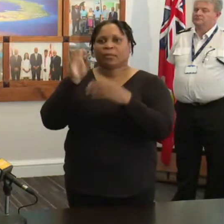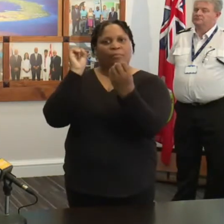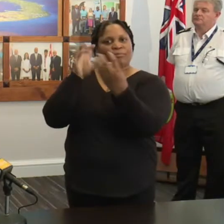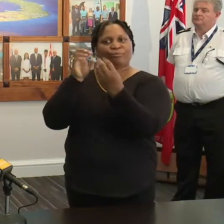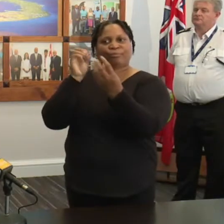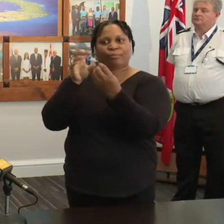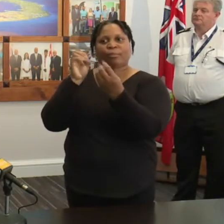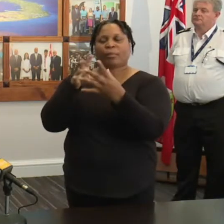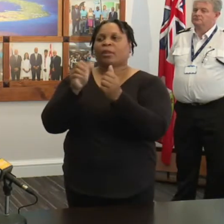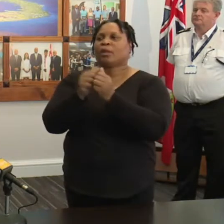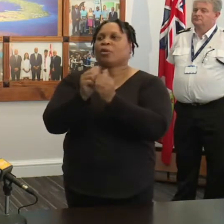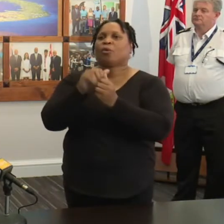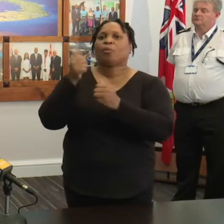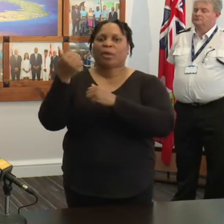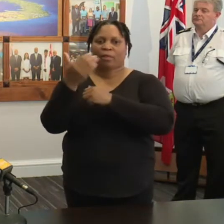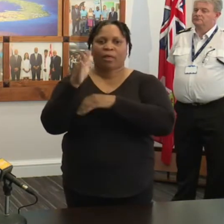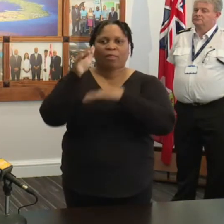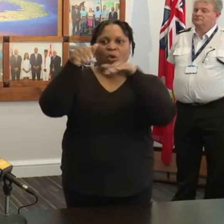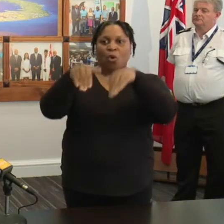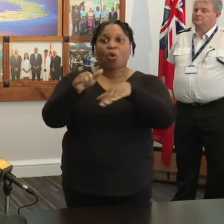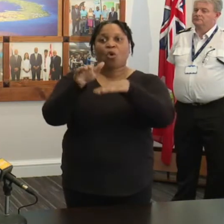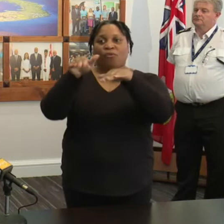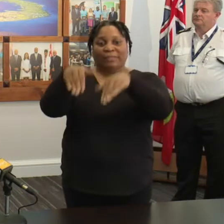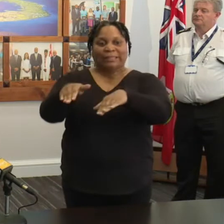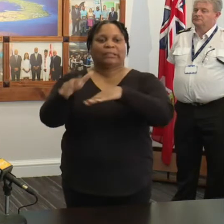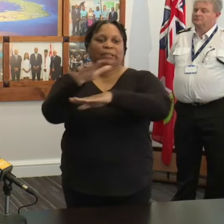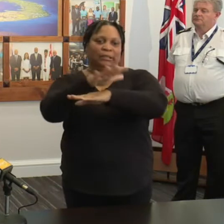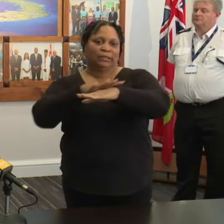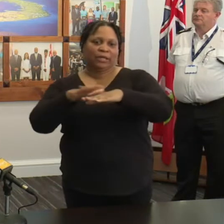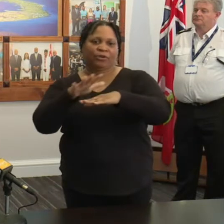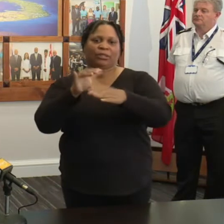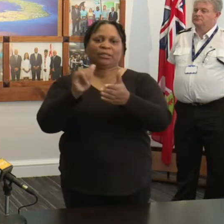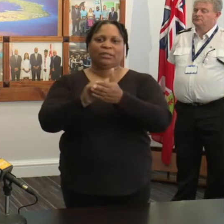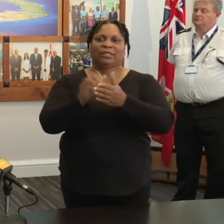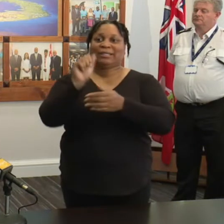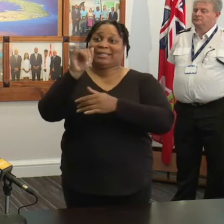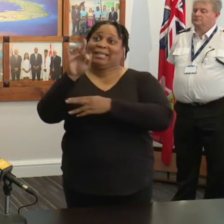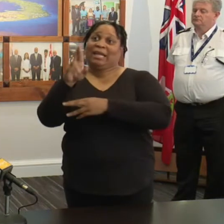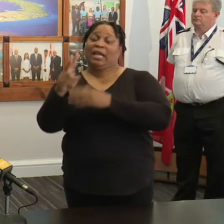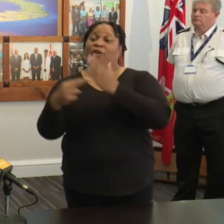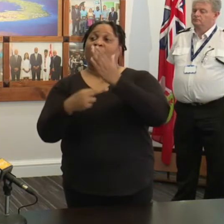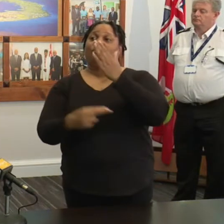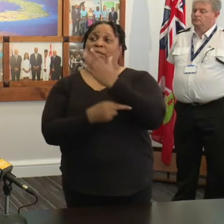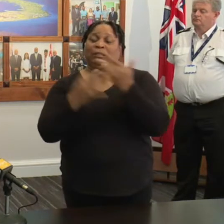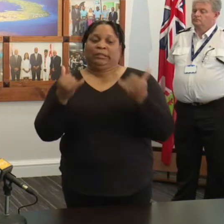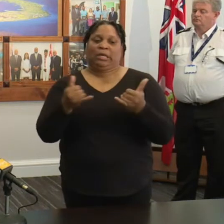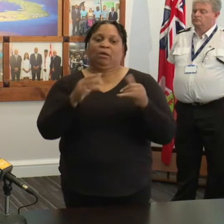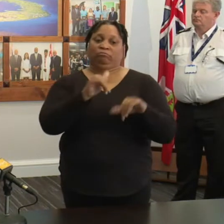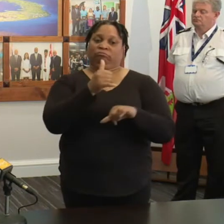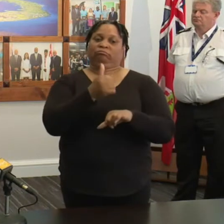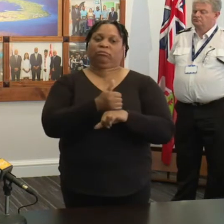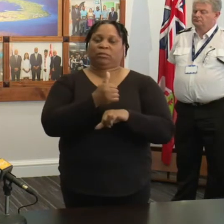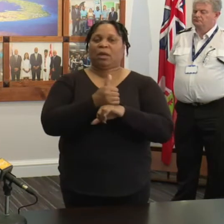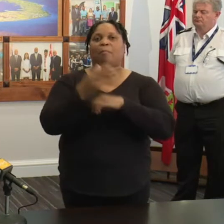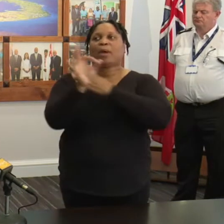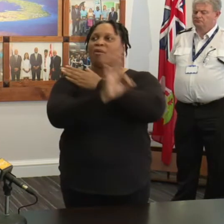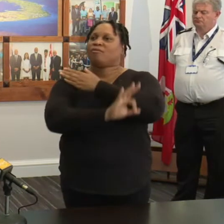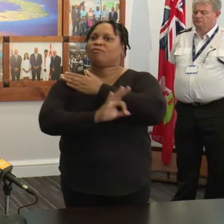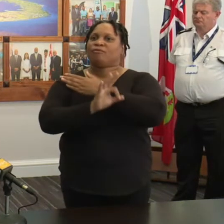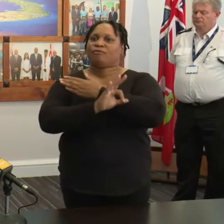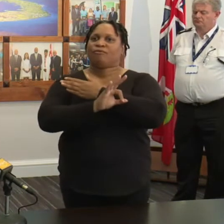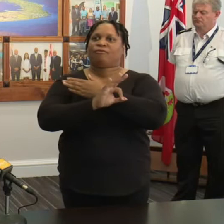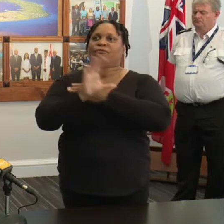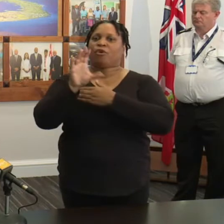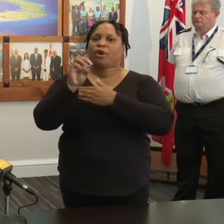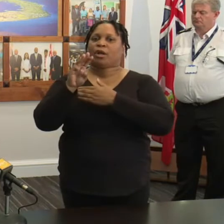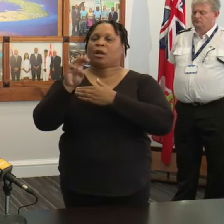other overseas territories on this particular matter. The air bridge operation, which is being organized by the Foreign and Commonwealth Office, is